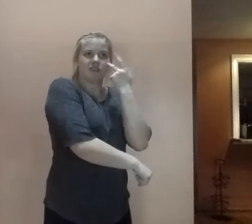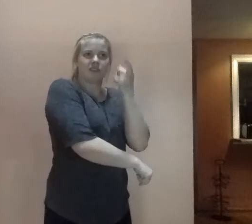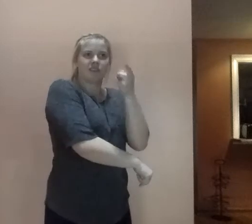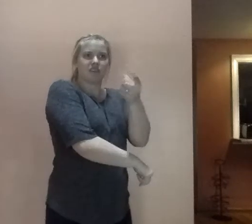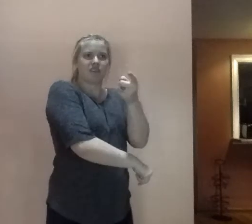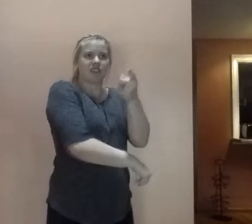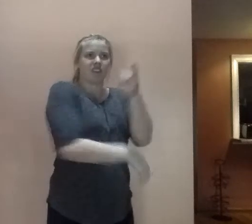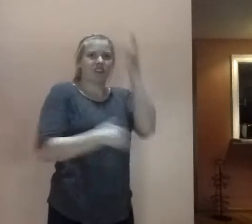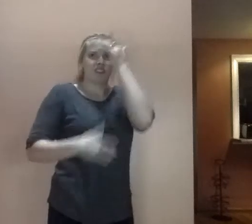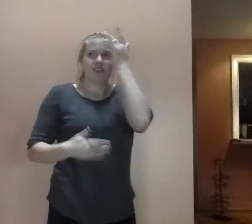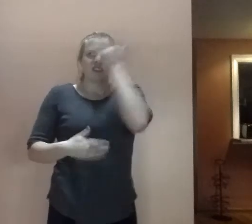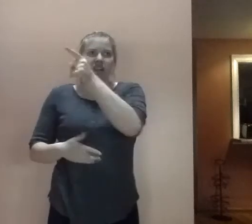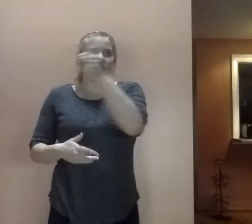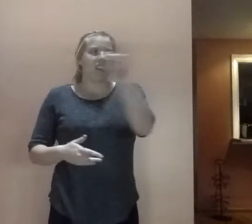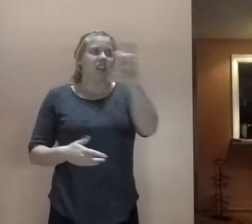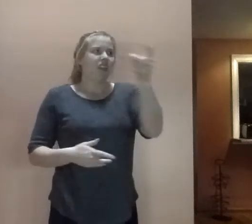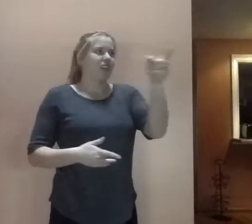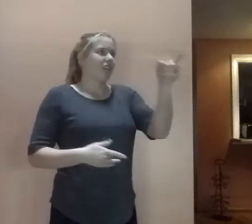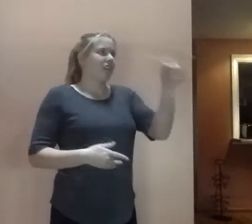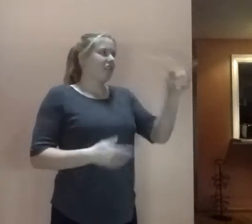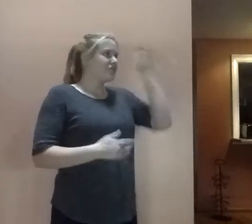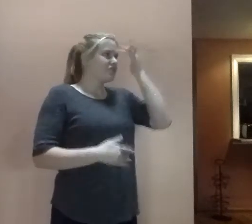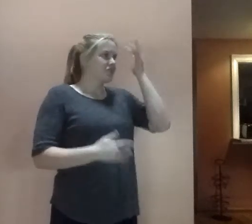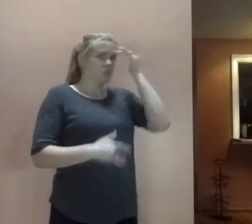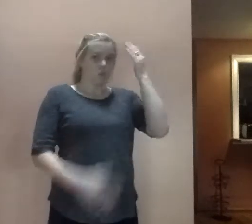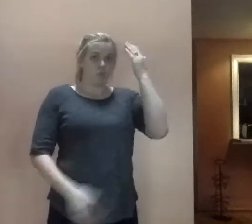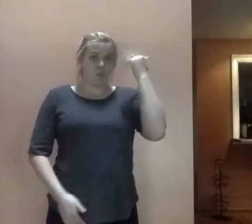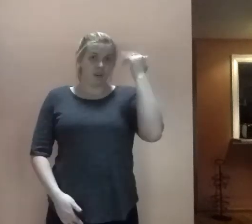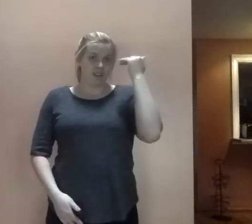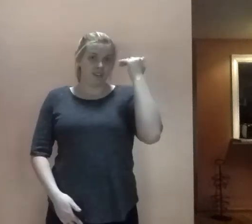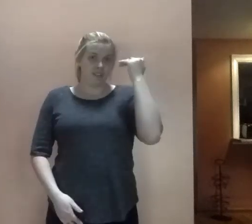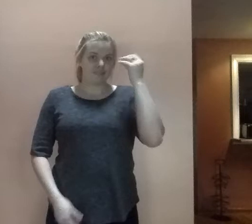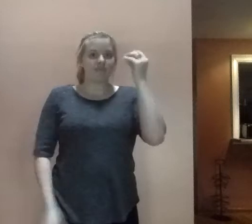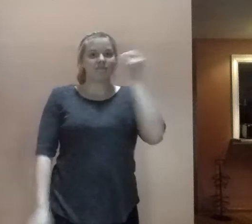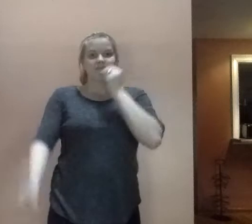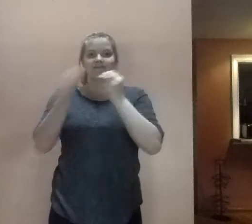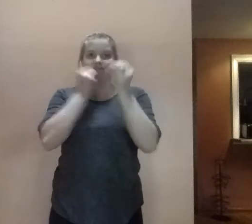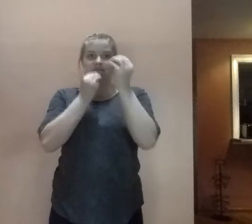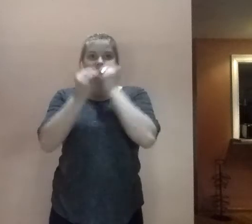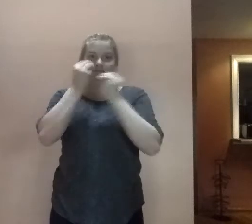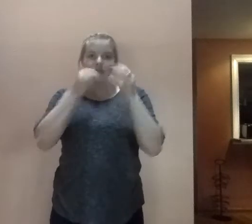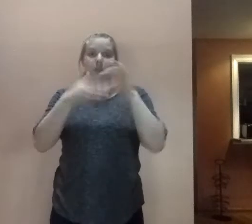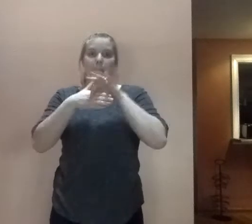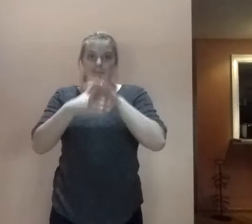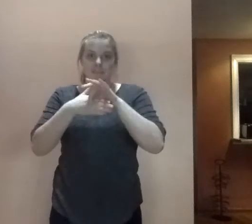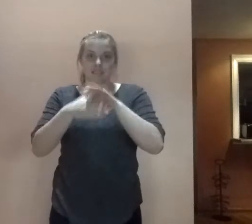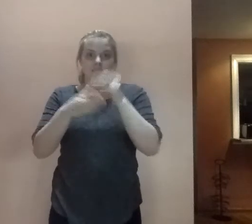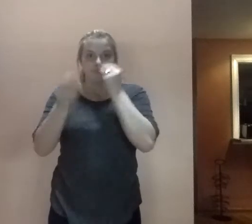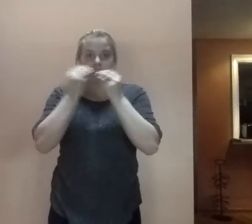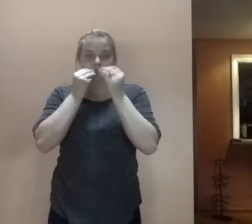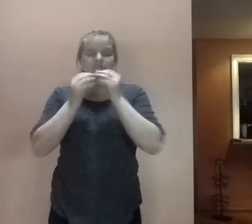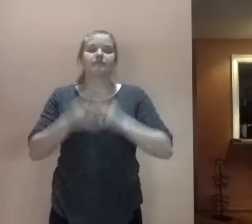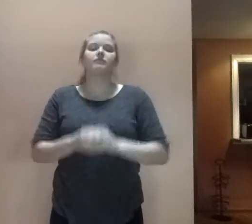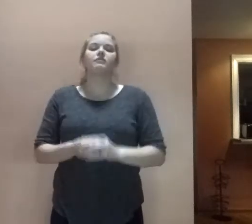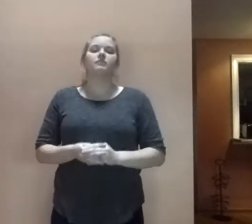these sick people, and just about every disease in there is because of what people are eating. Here's the thing. If I eat a sugary cookie, The